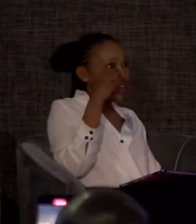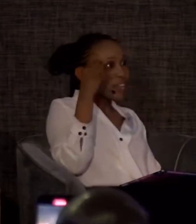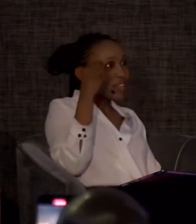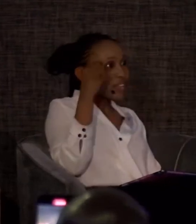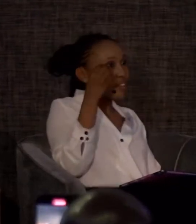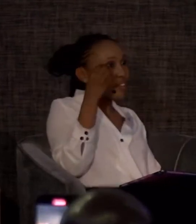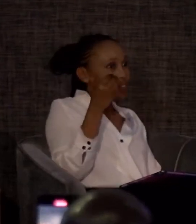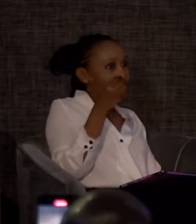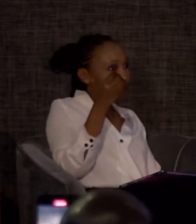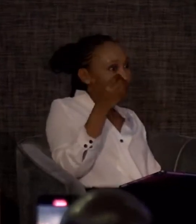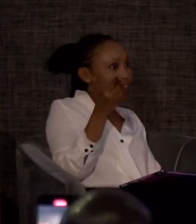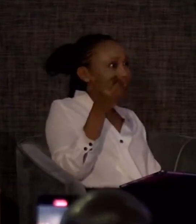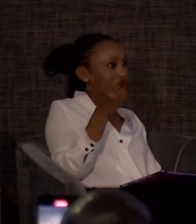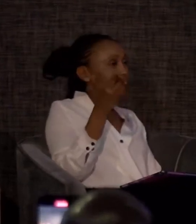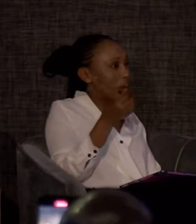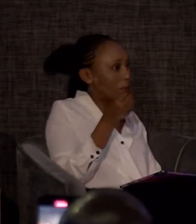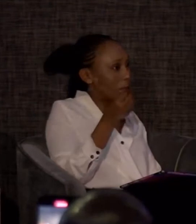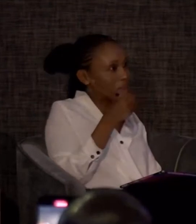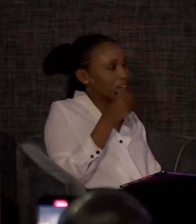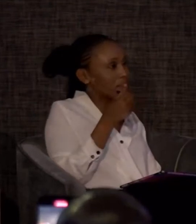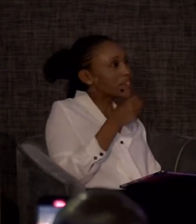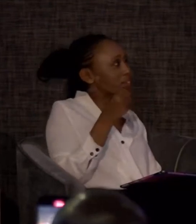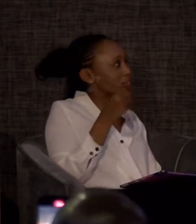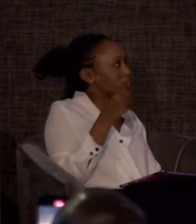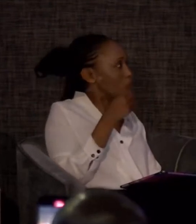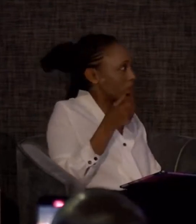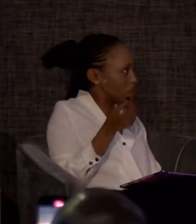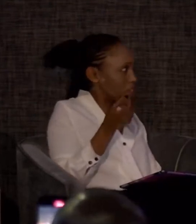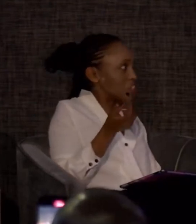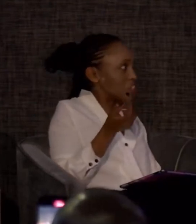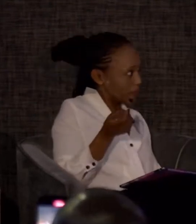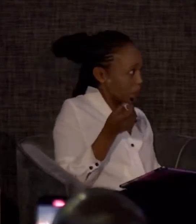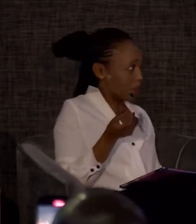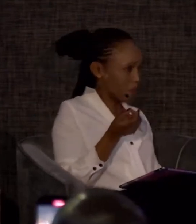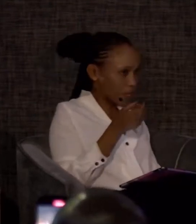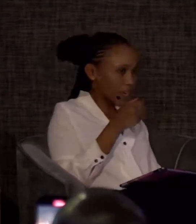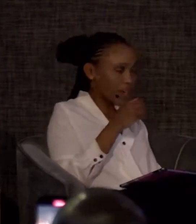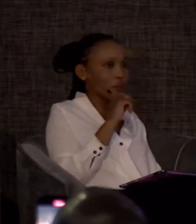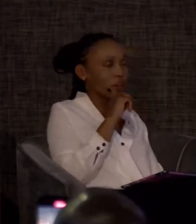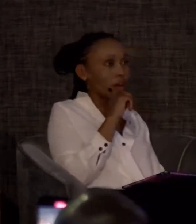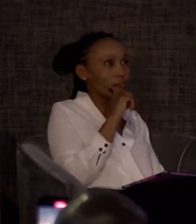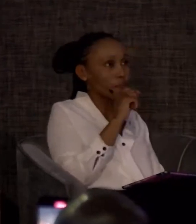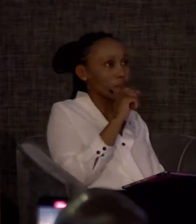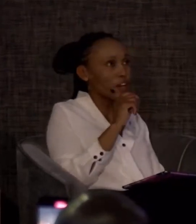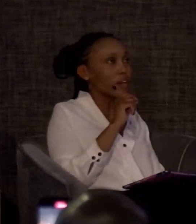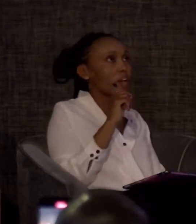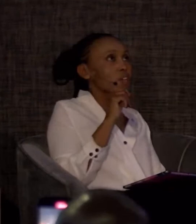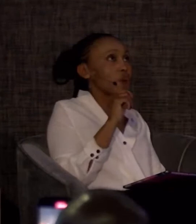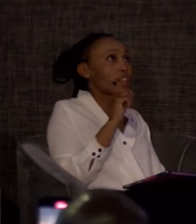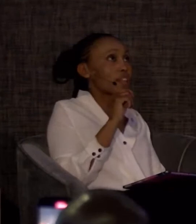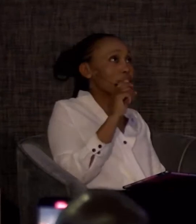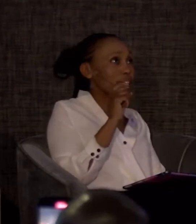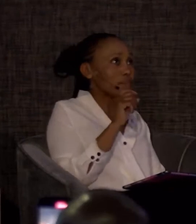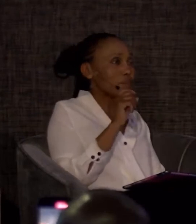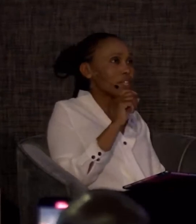then the voting citizens will determine the way forward from then on. So I